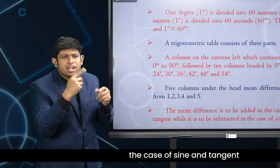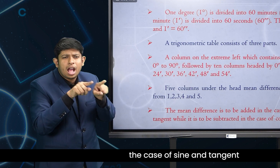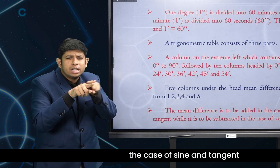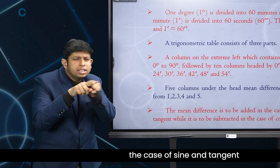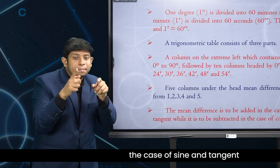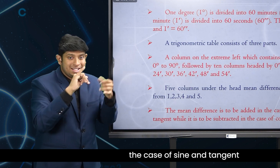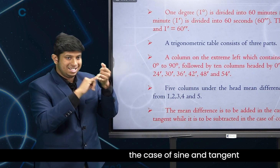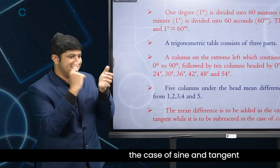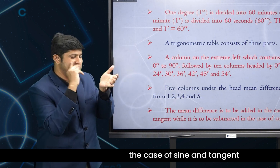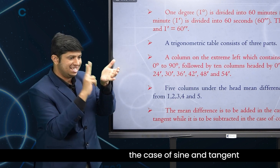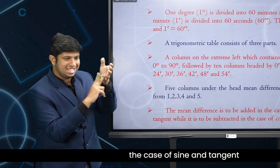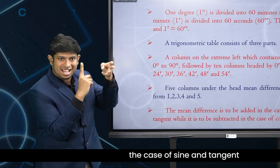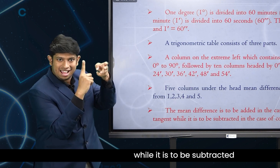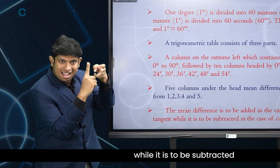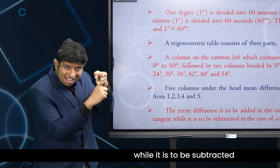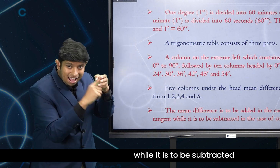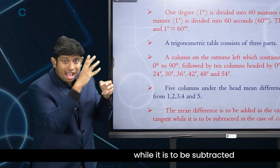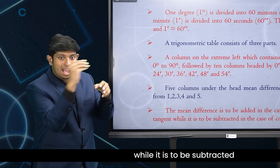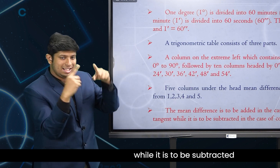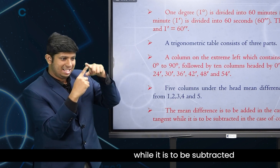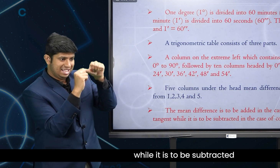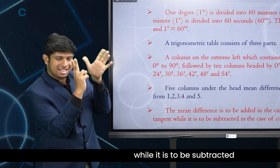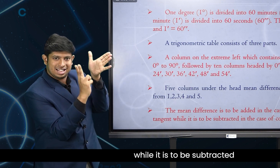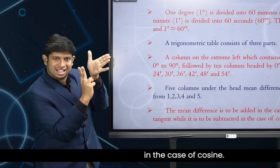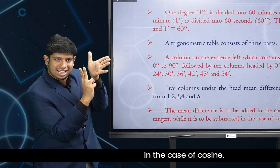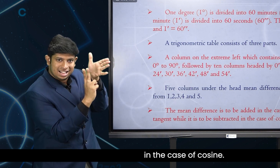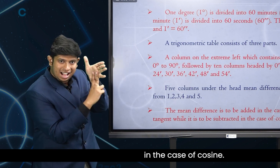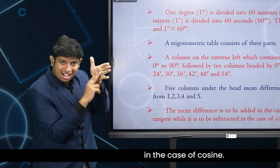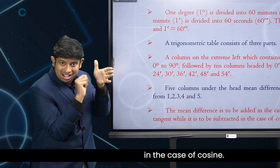tangent, while it is to be subtracted in the case of cosine.